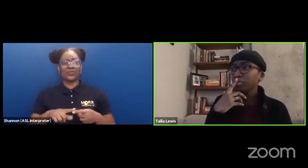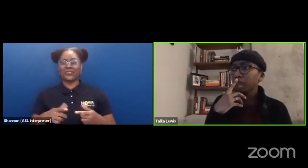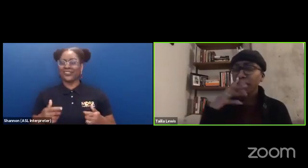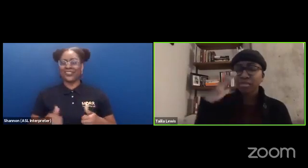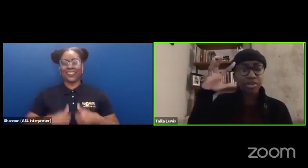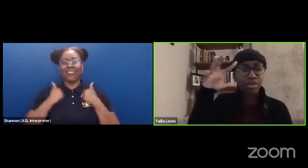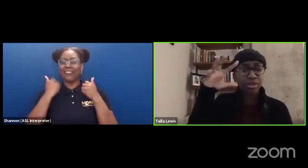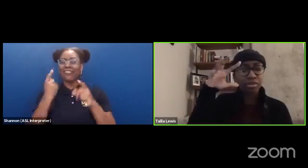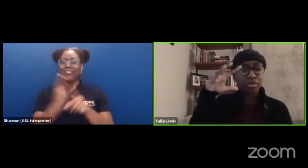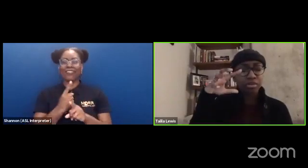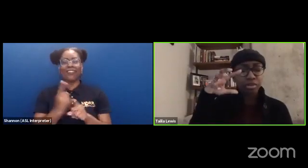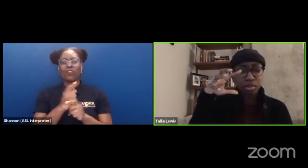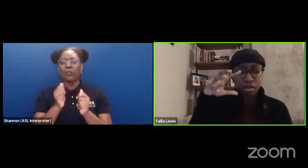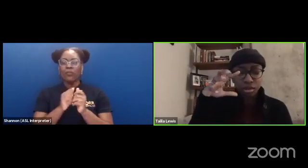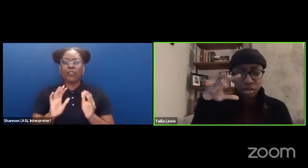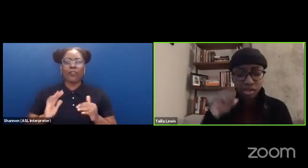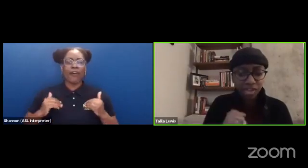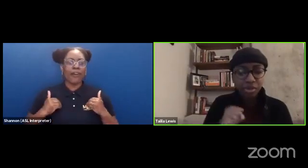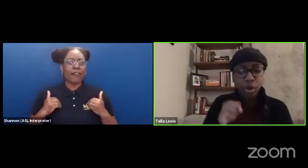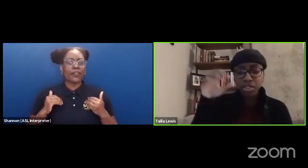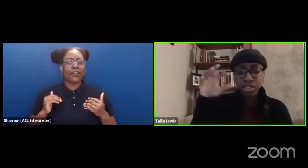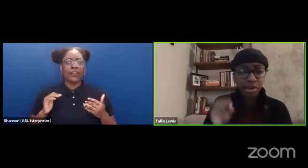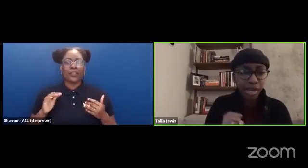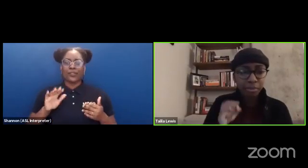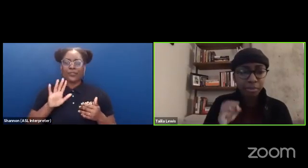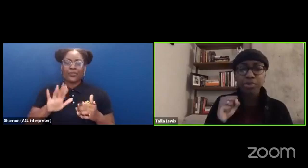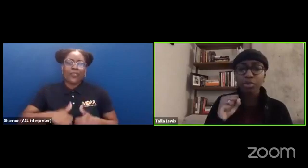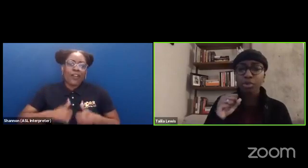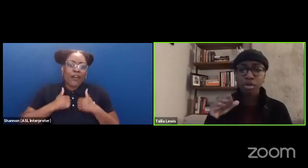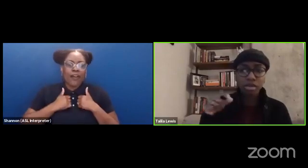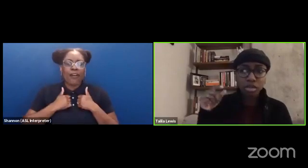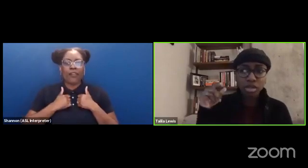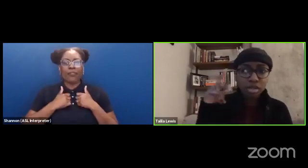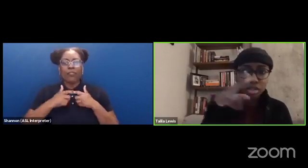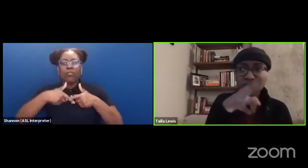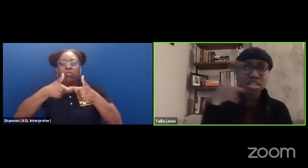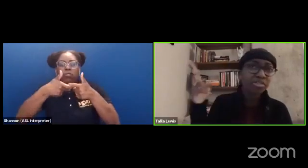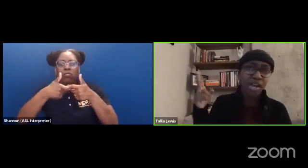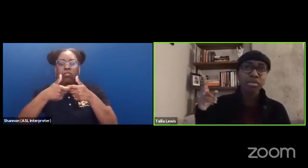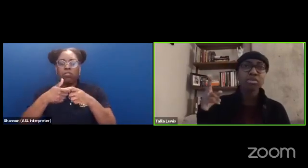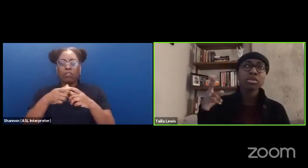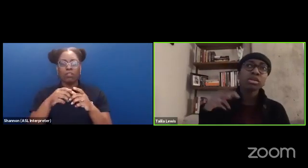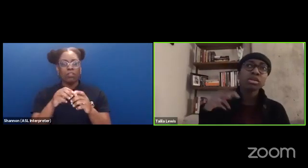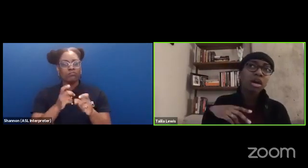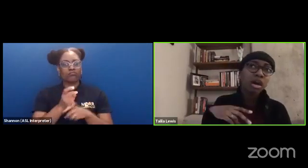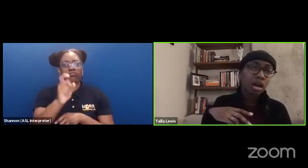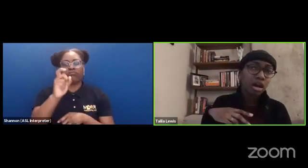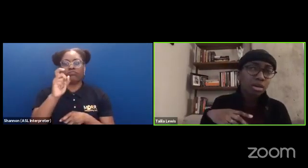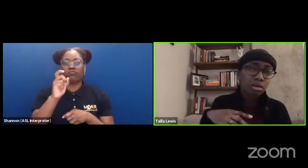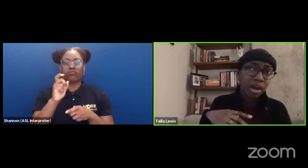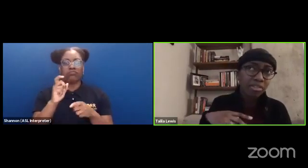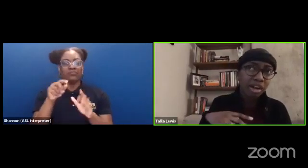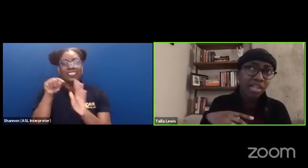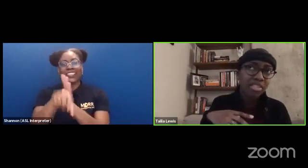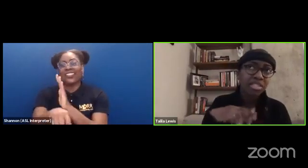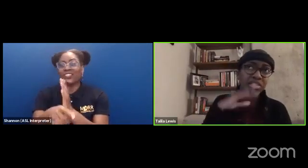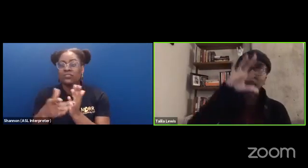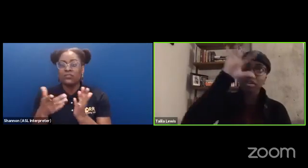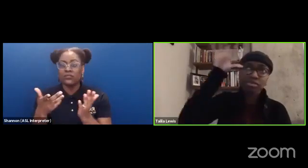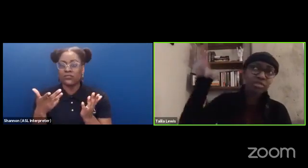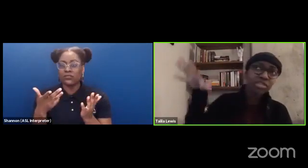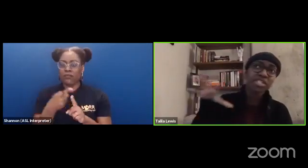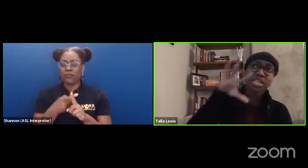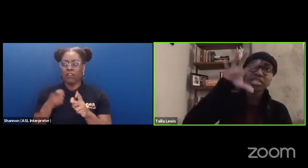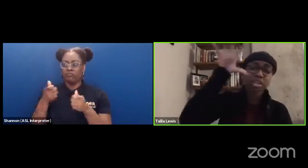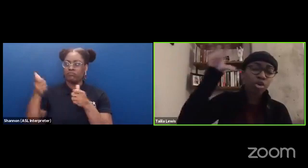Without having your life halted or hampered or snuffed out by the violences